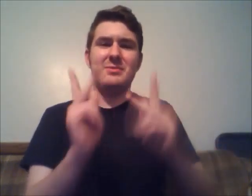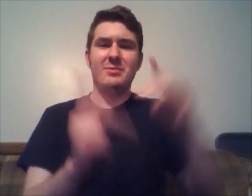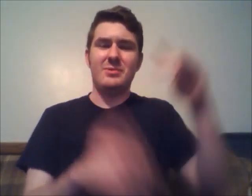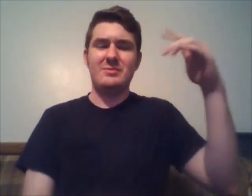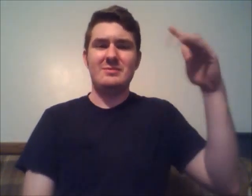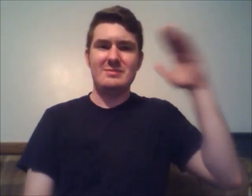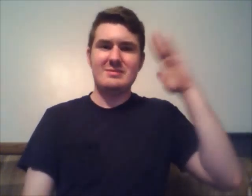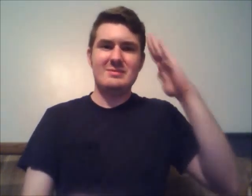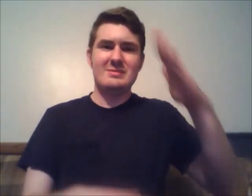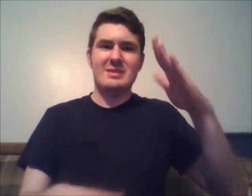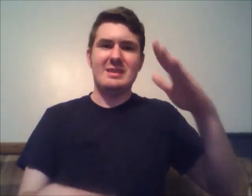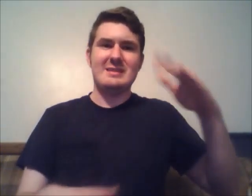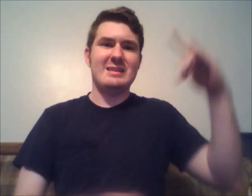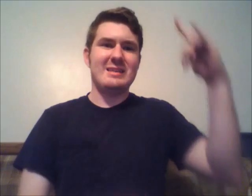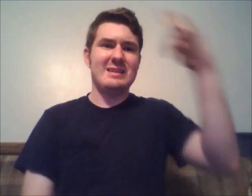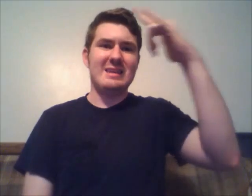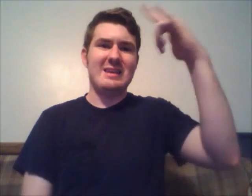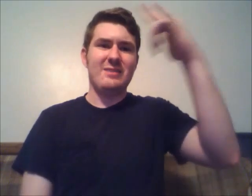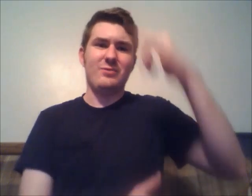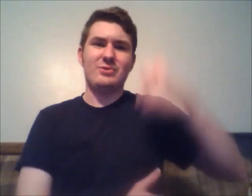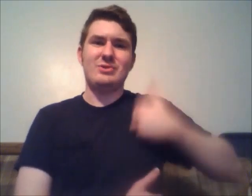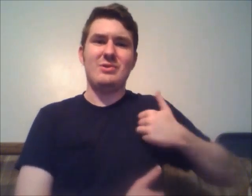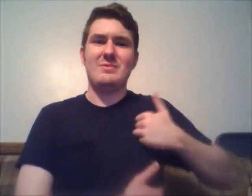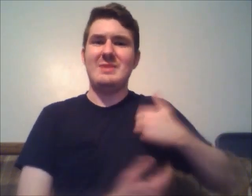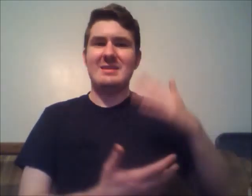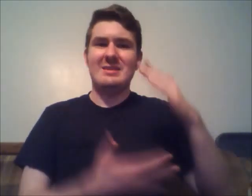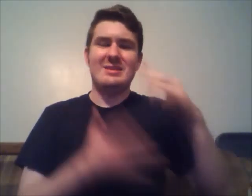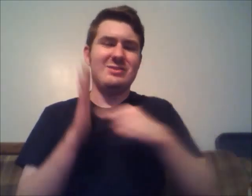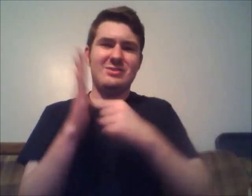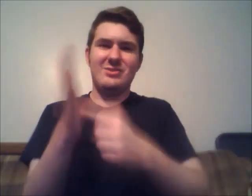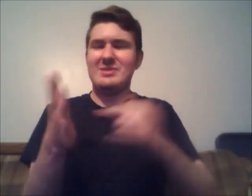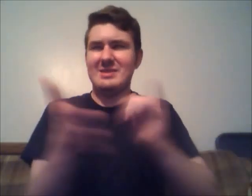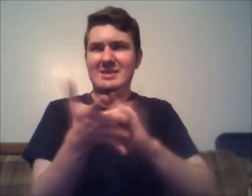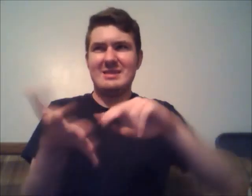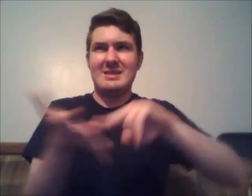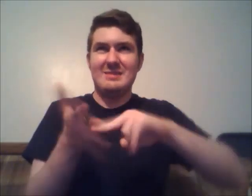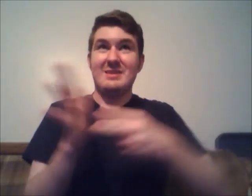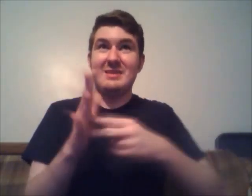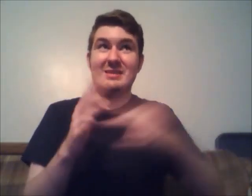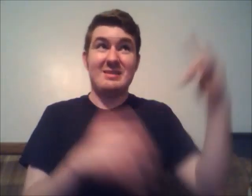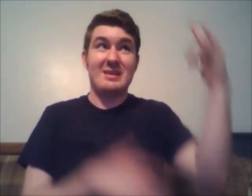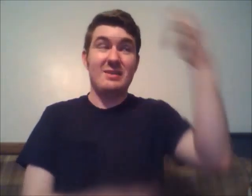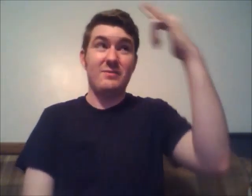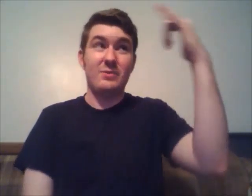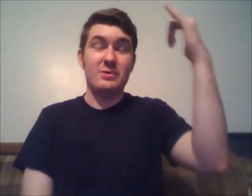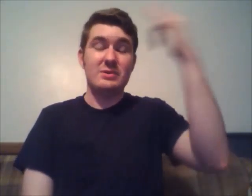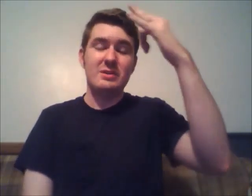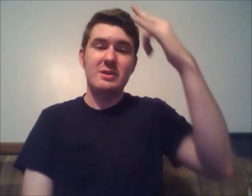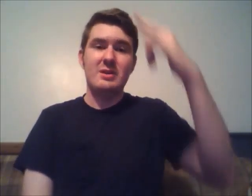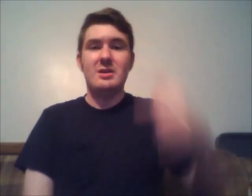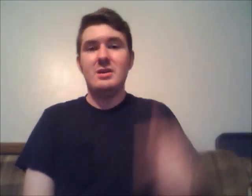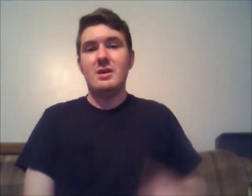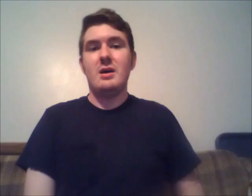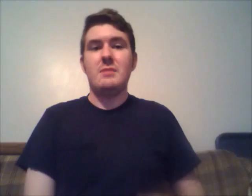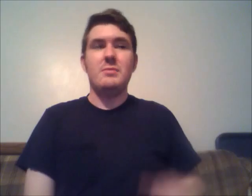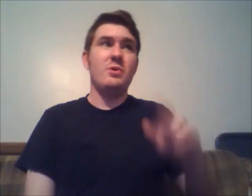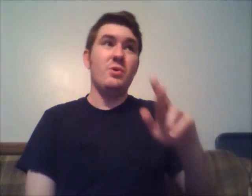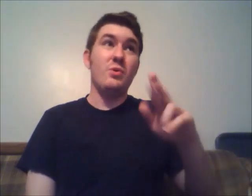will like sign like Air Force Army. It just shows that they mean like the Air Force. Or you